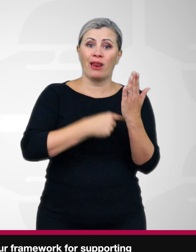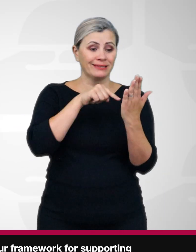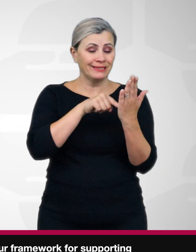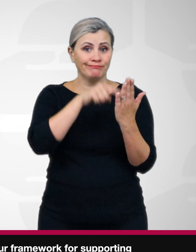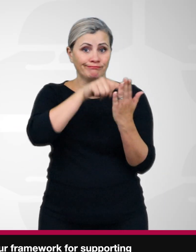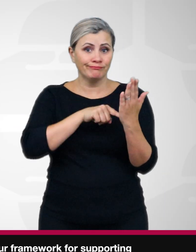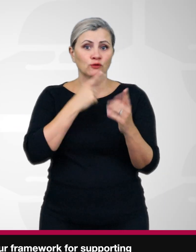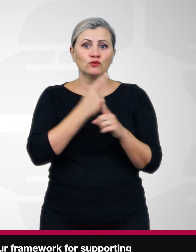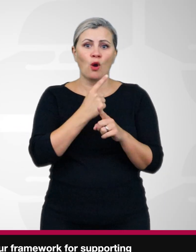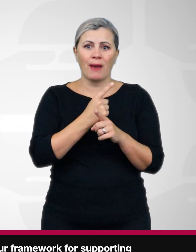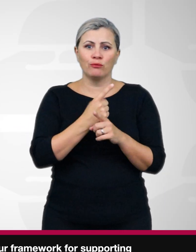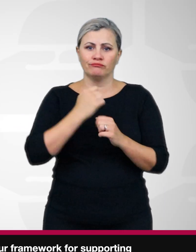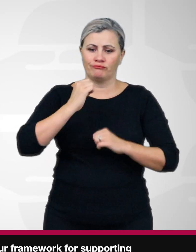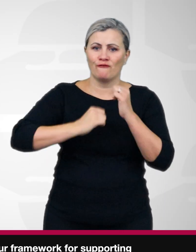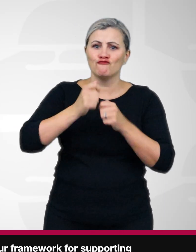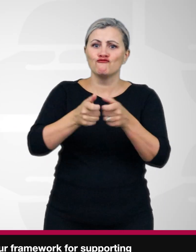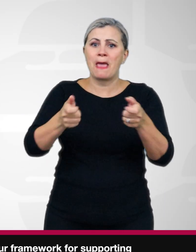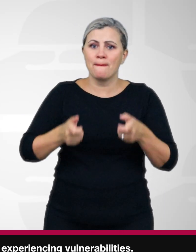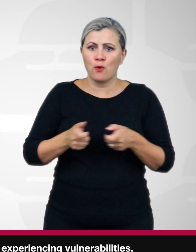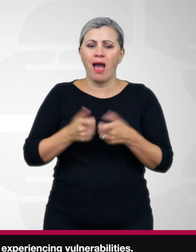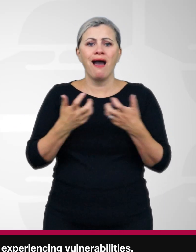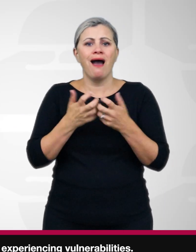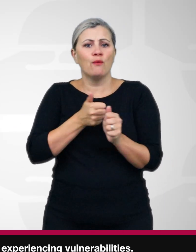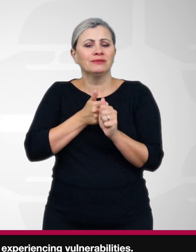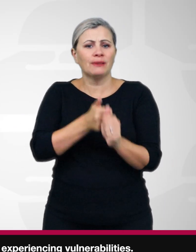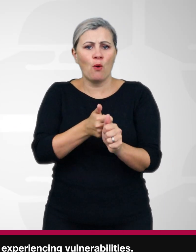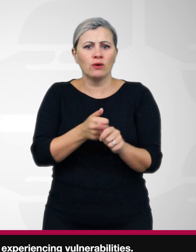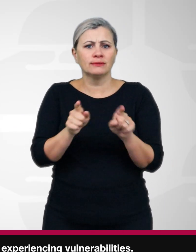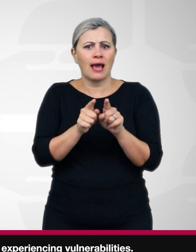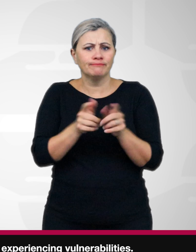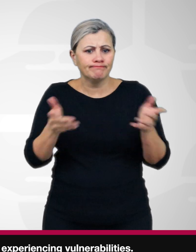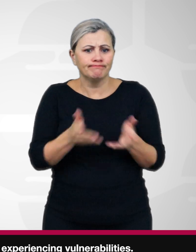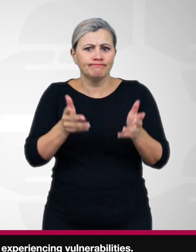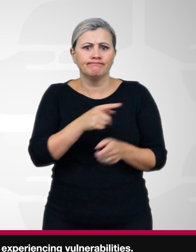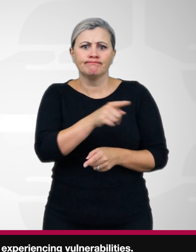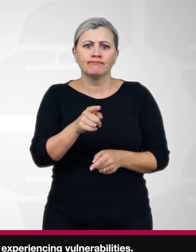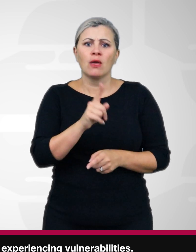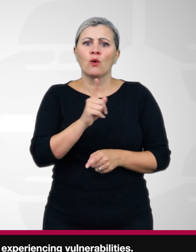Our policy lays out our framework for supporting and enabling tenants experiencing vulnerabilities.